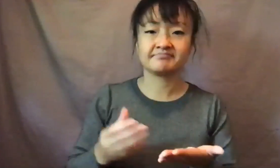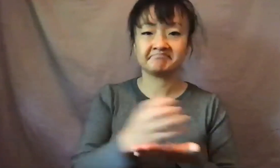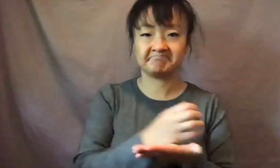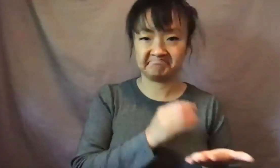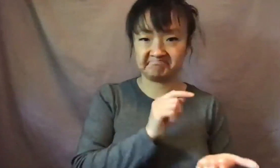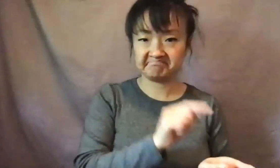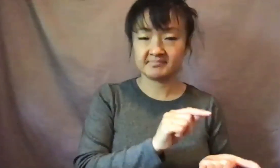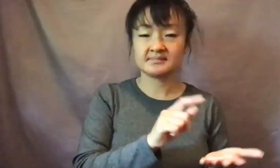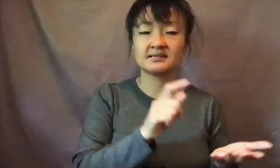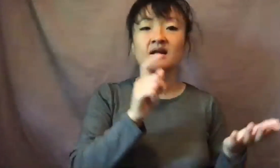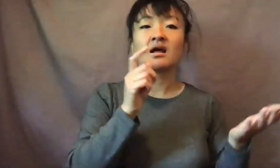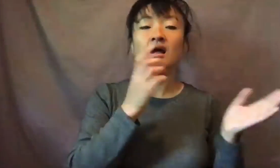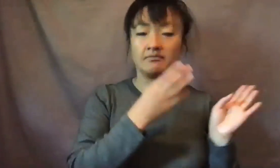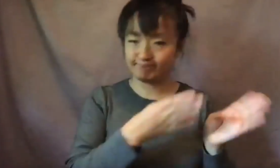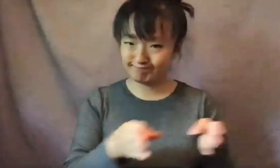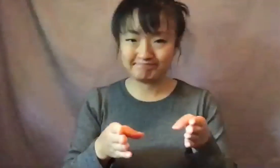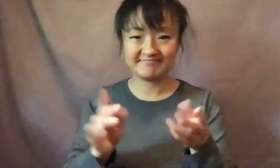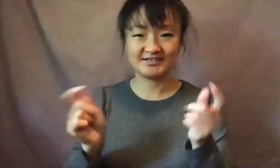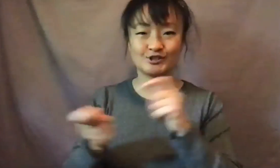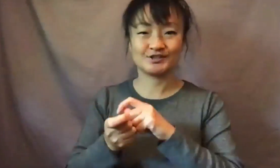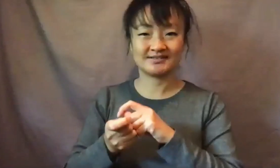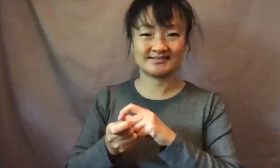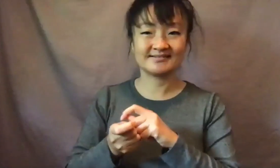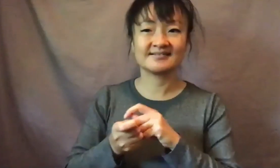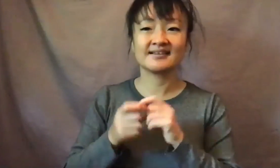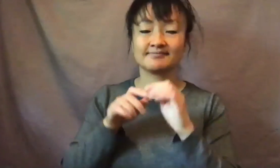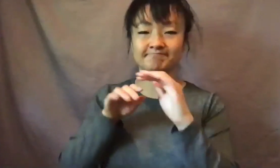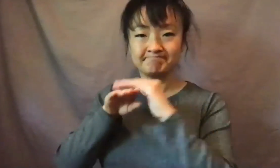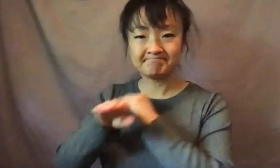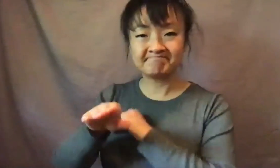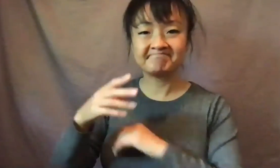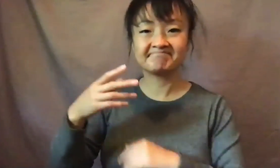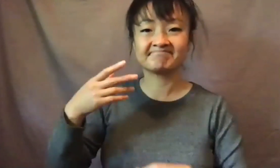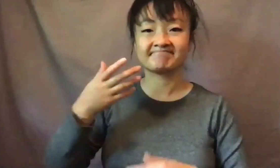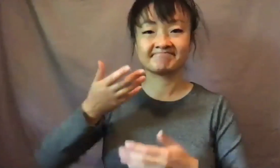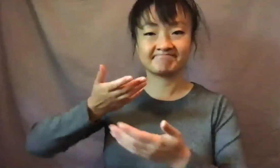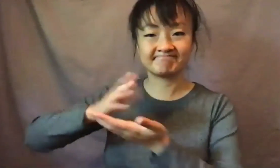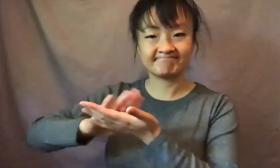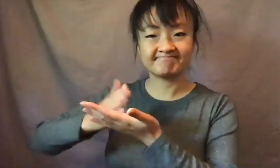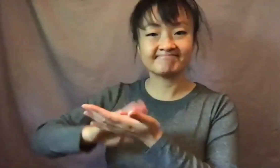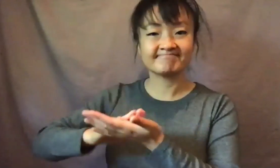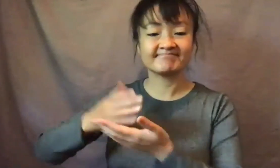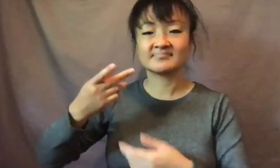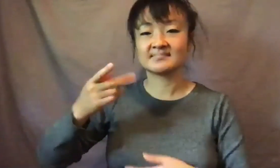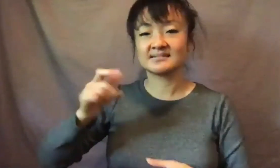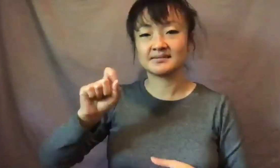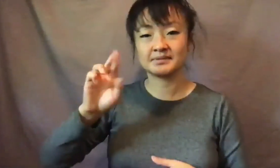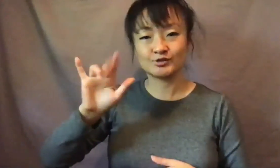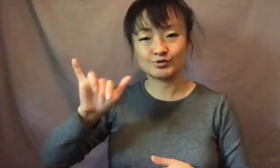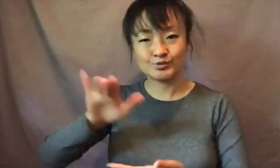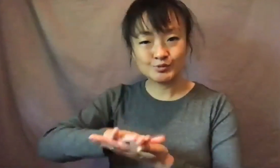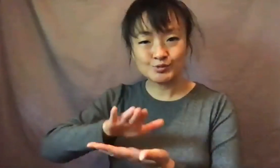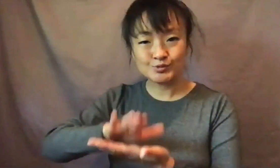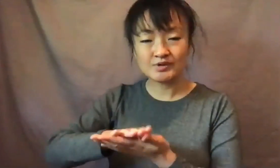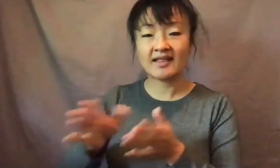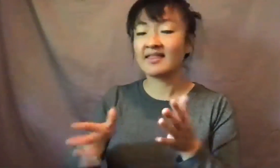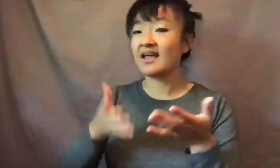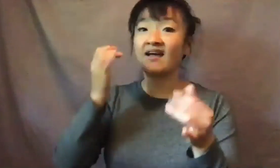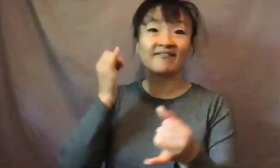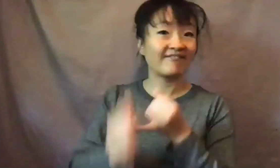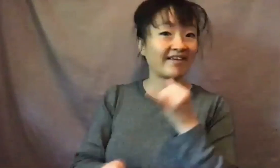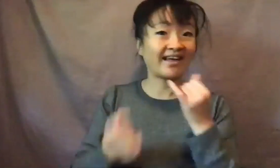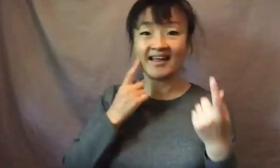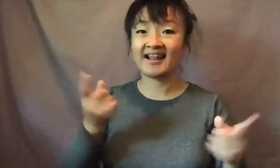changing courses and going into pastry school and studying culinary arts, and finally landed into my studies in